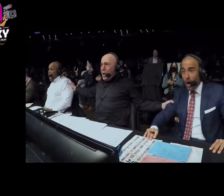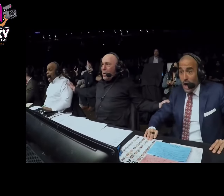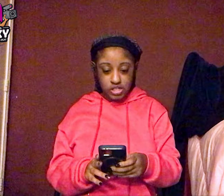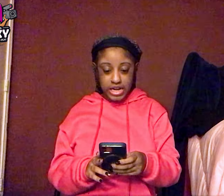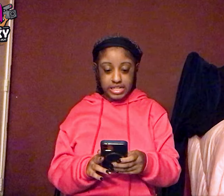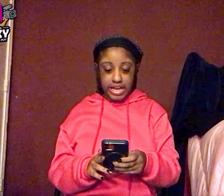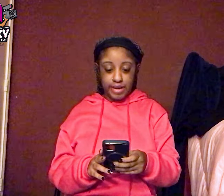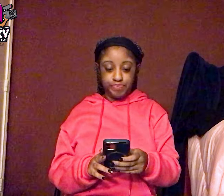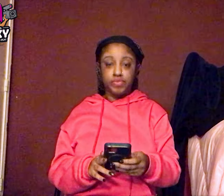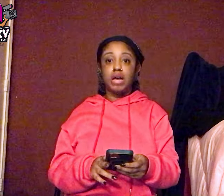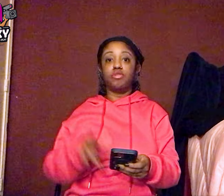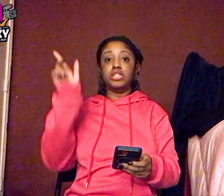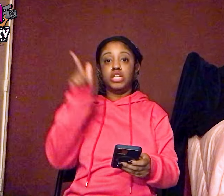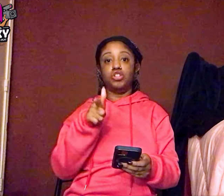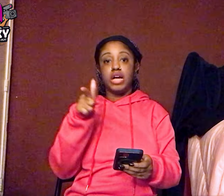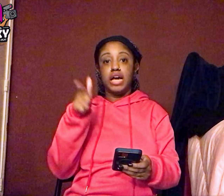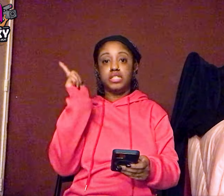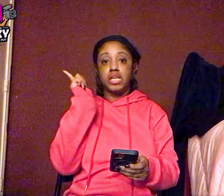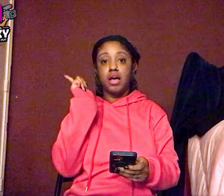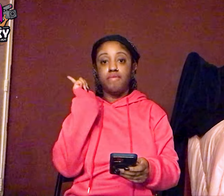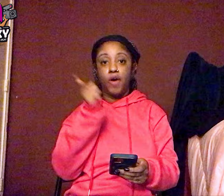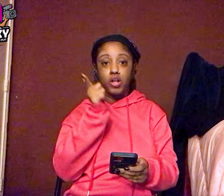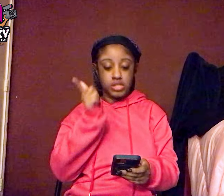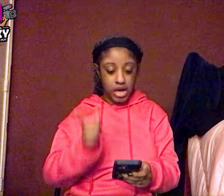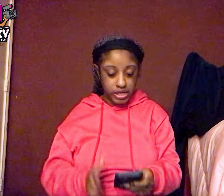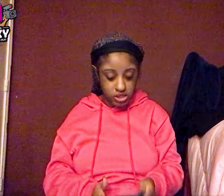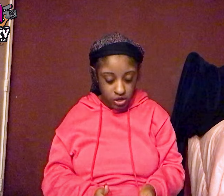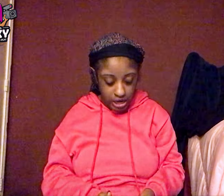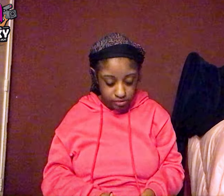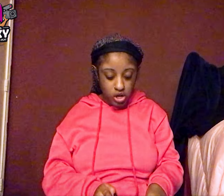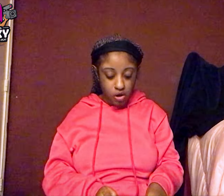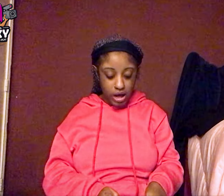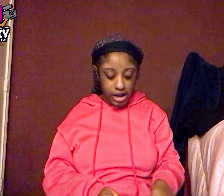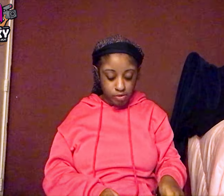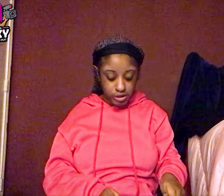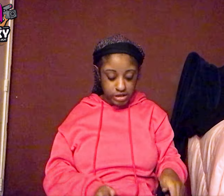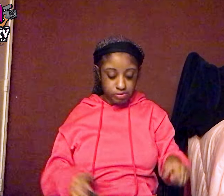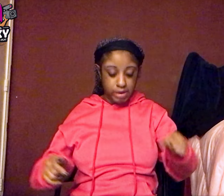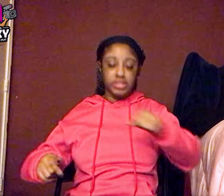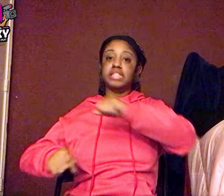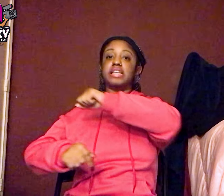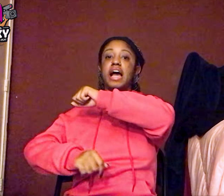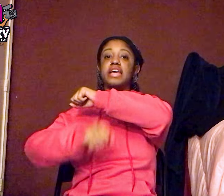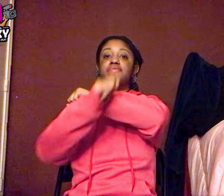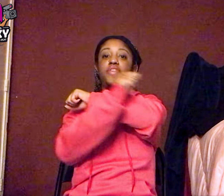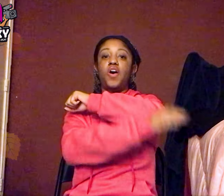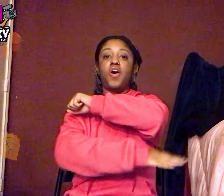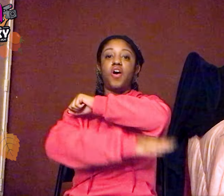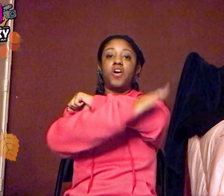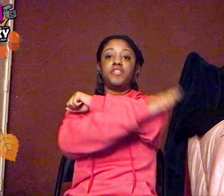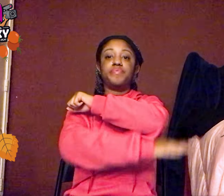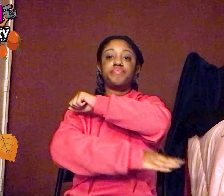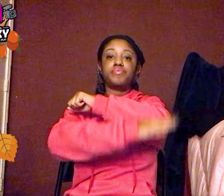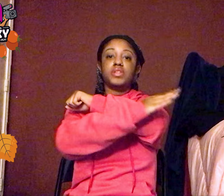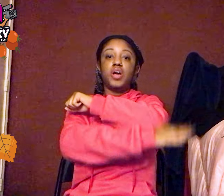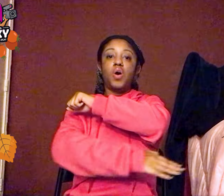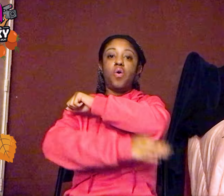so like I said, I'm going to teach you guys fall signs, okay? So I hope you guys remember this sign, fall